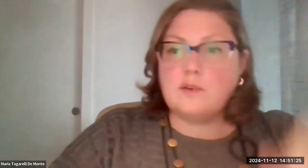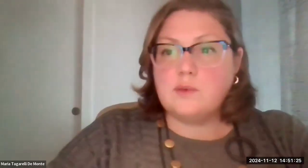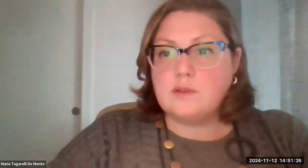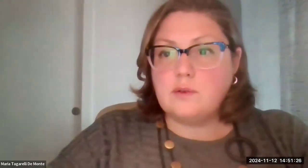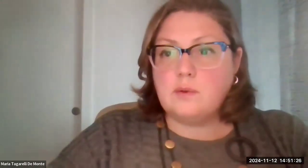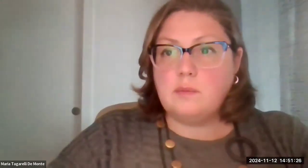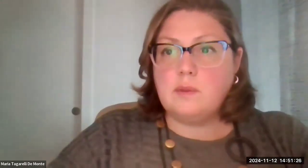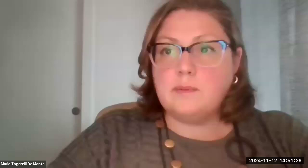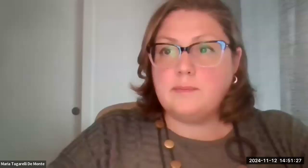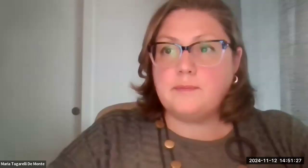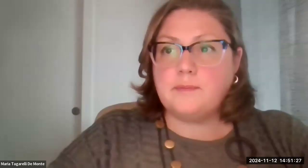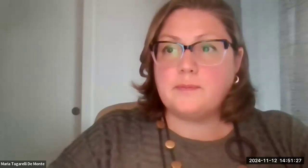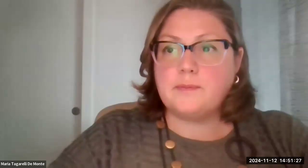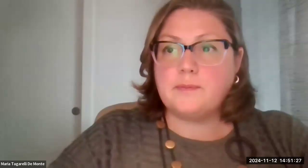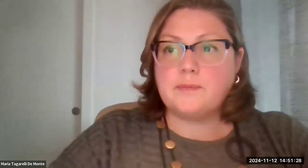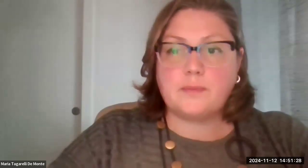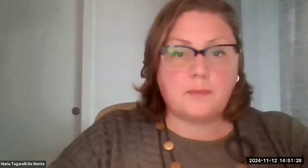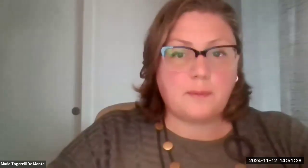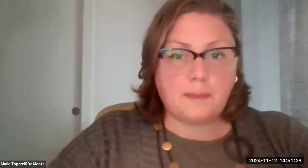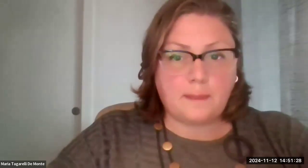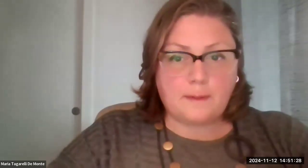Okay, we can start to resume.